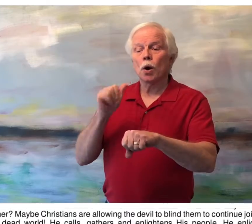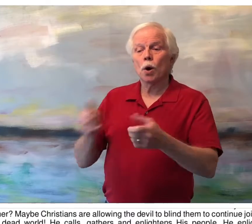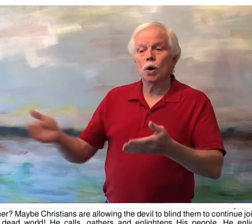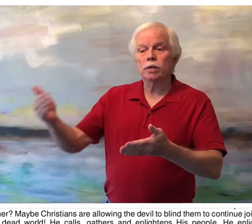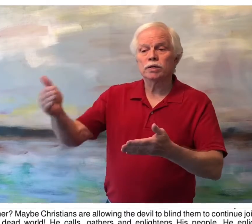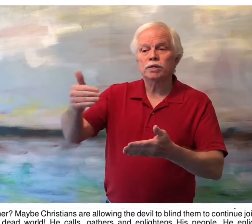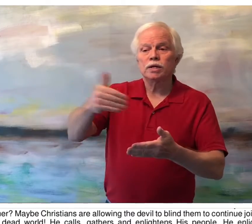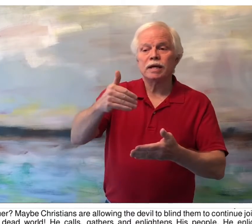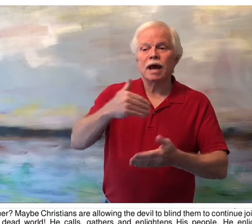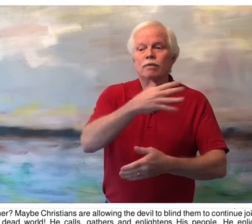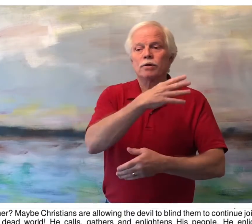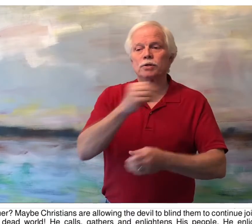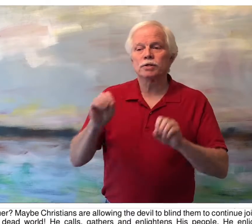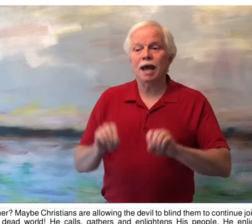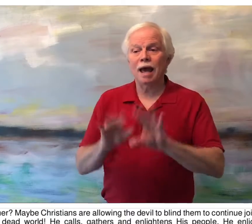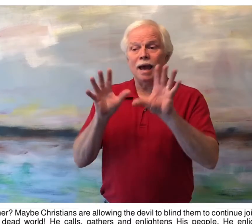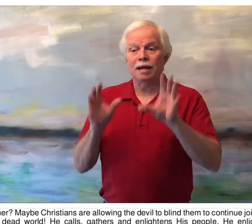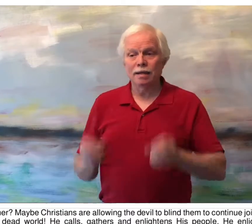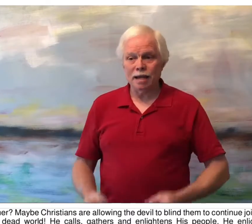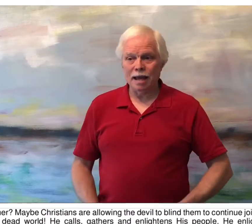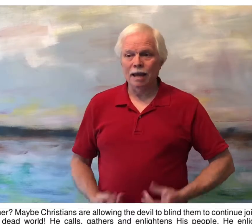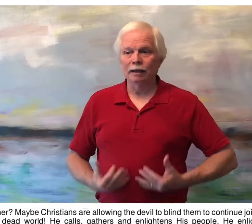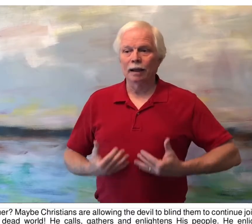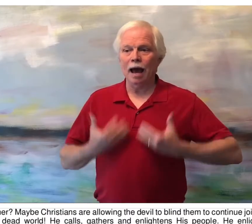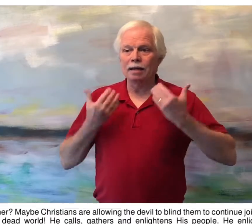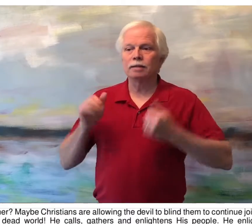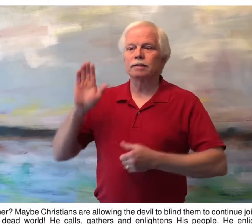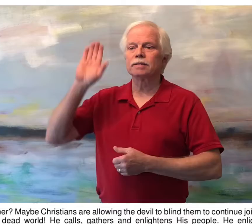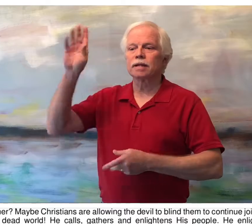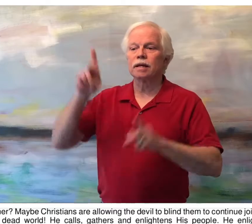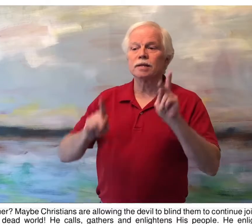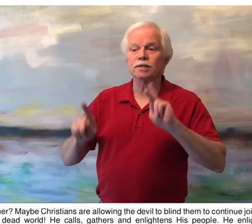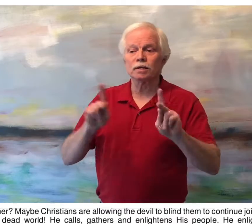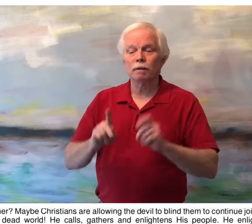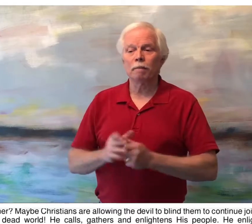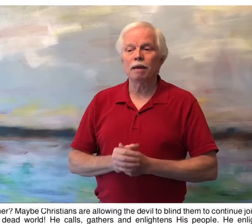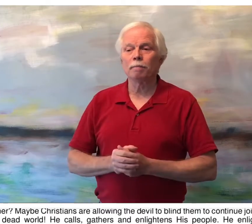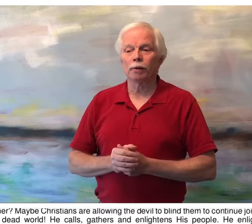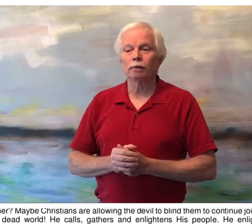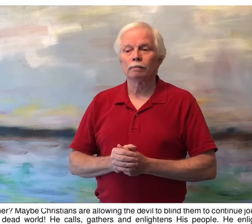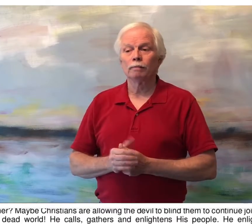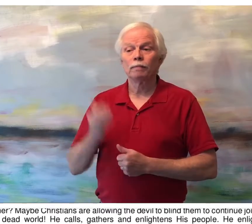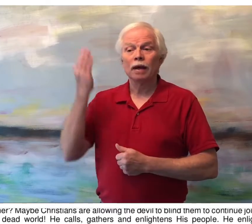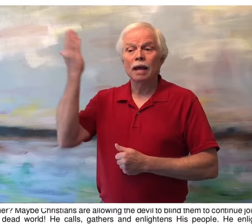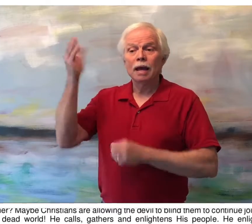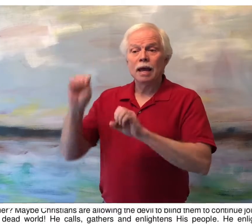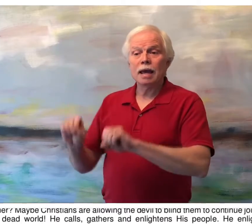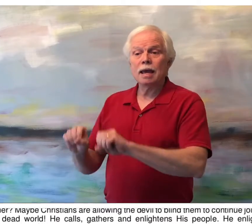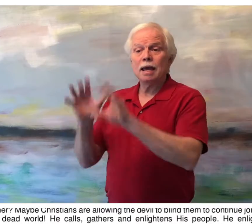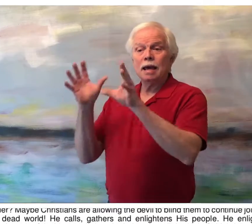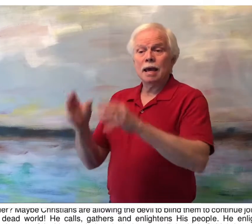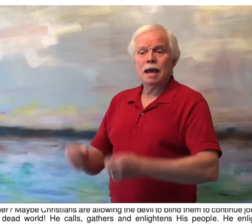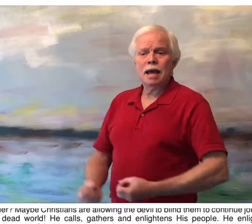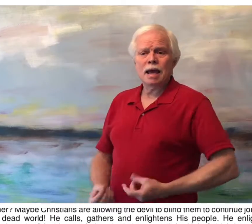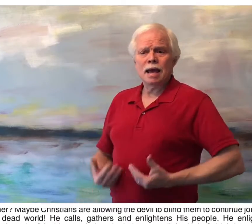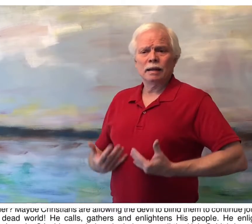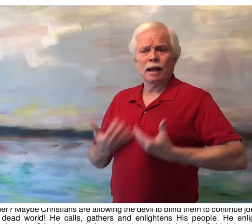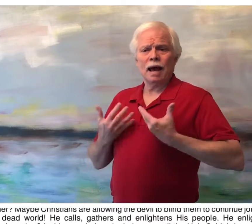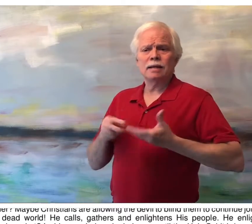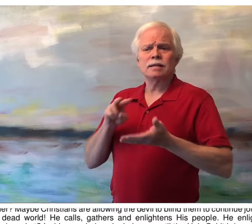calls, gathers, and enlightens his people. He